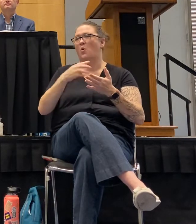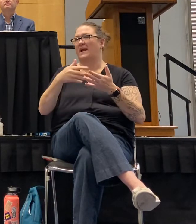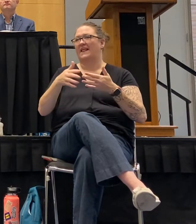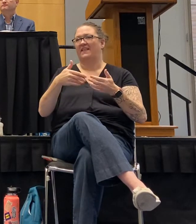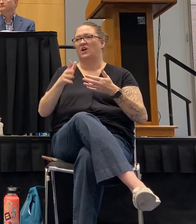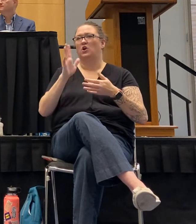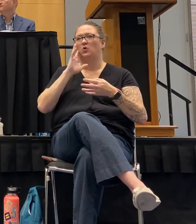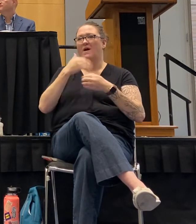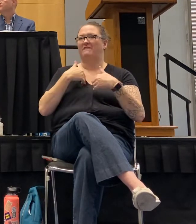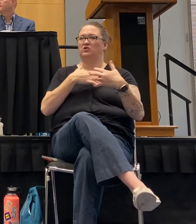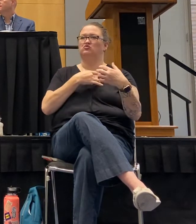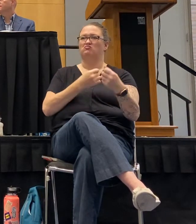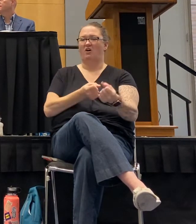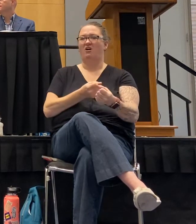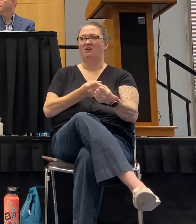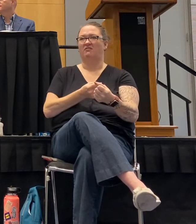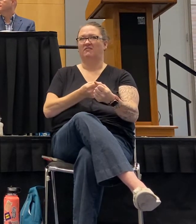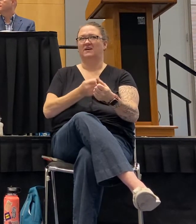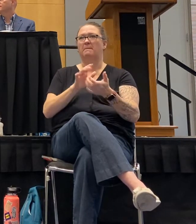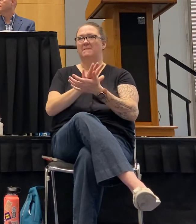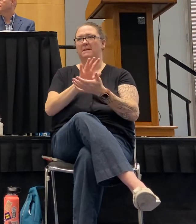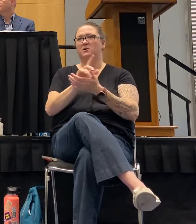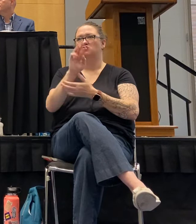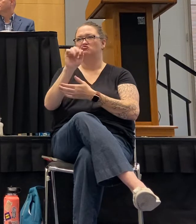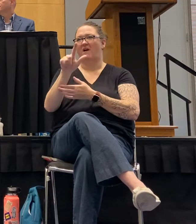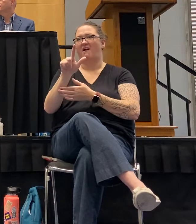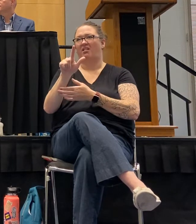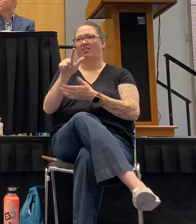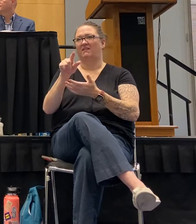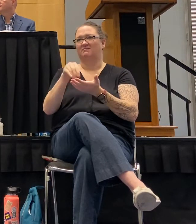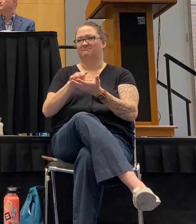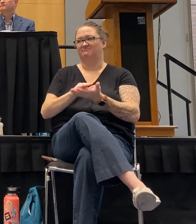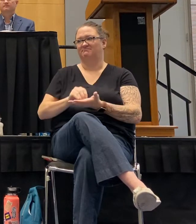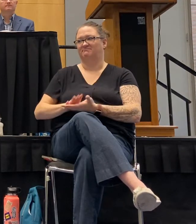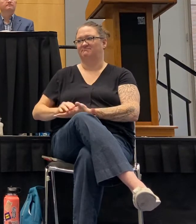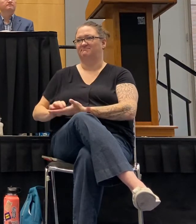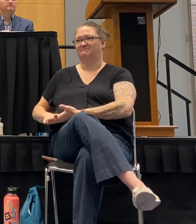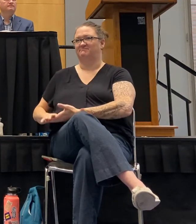strong paper trail, you'll show that